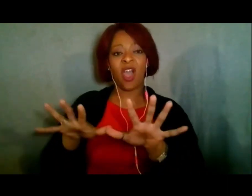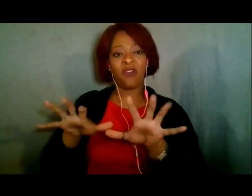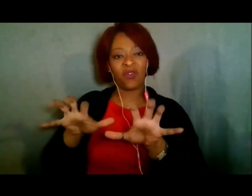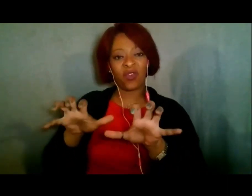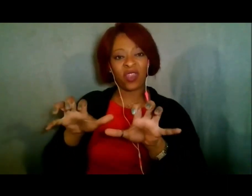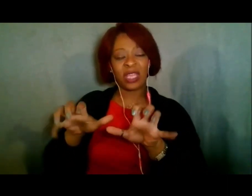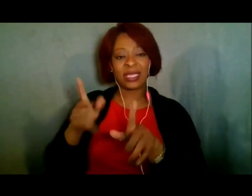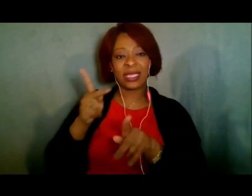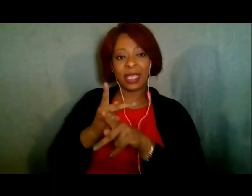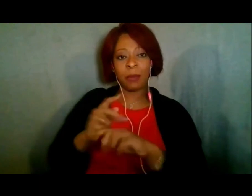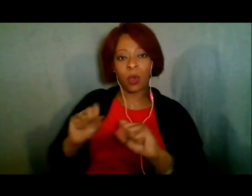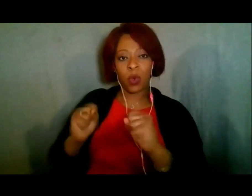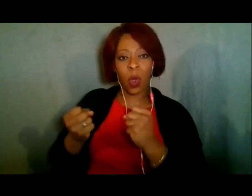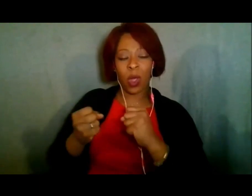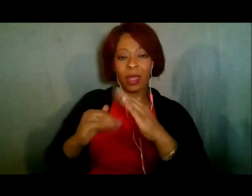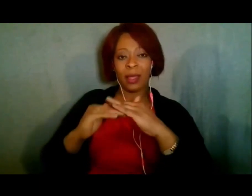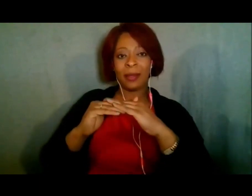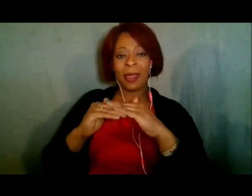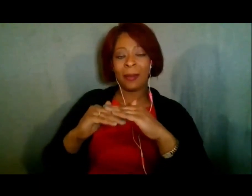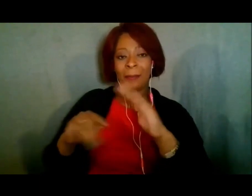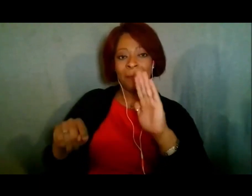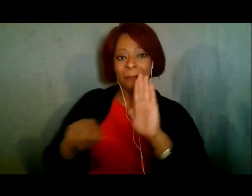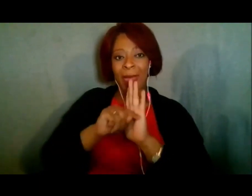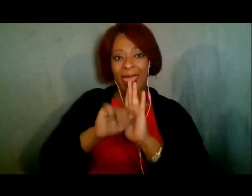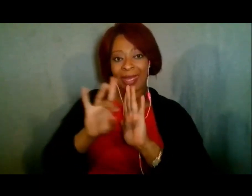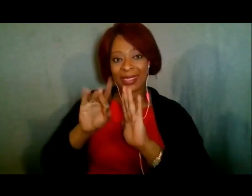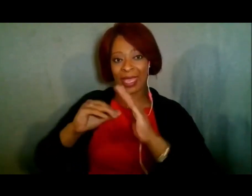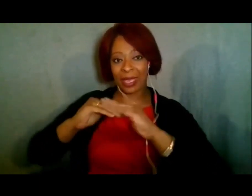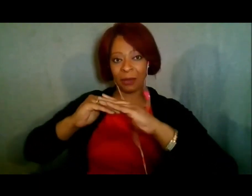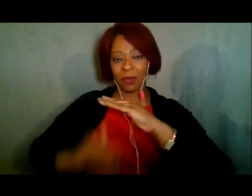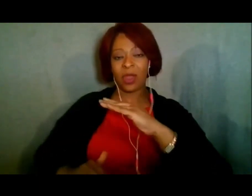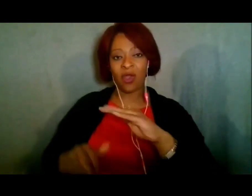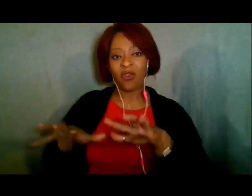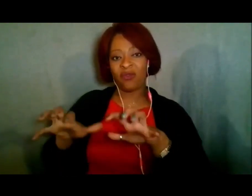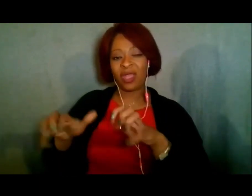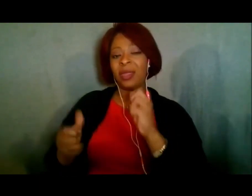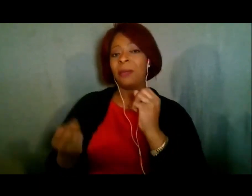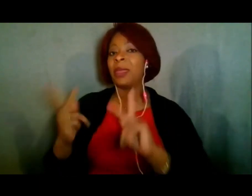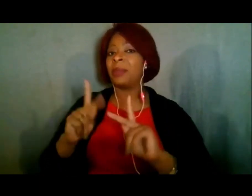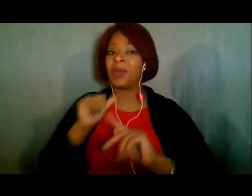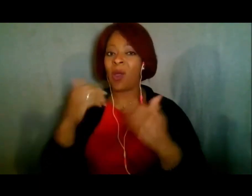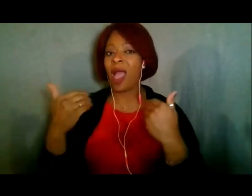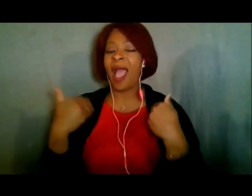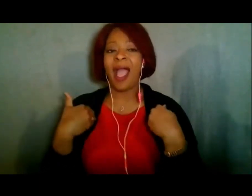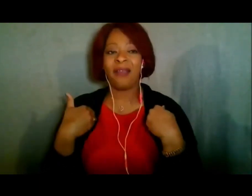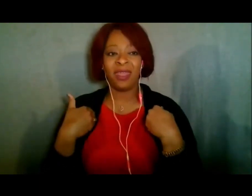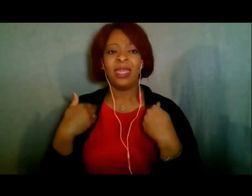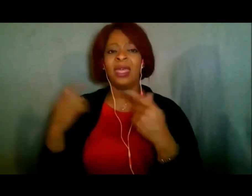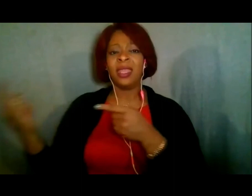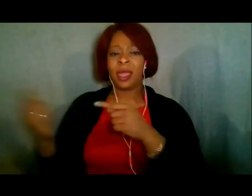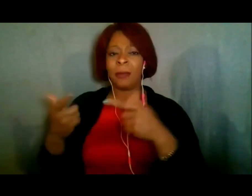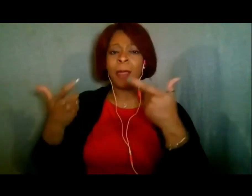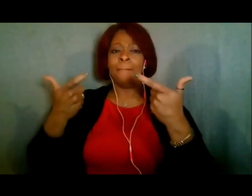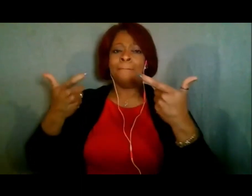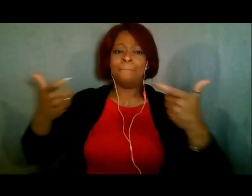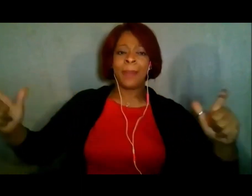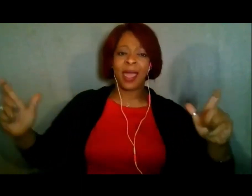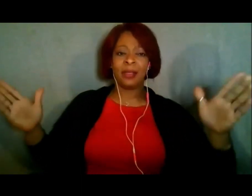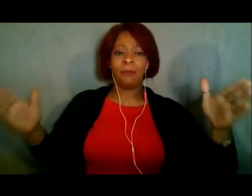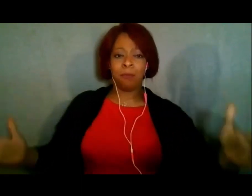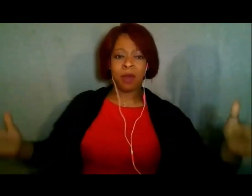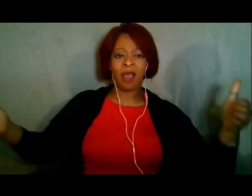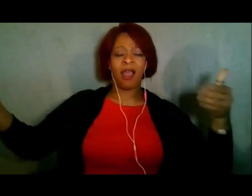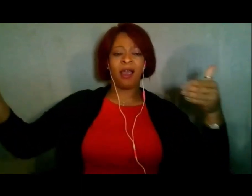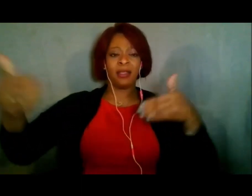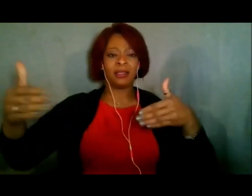They require -80 freezers, and not many people have that, and they come in these massive boxes.